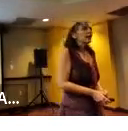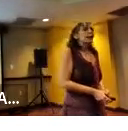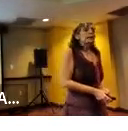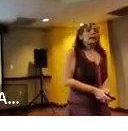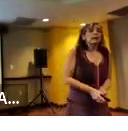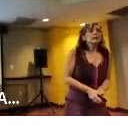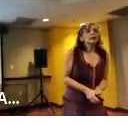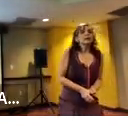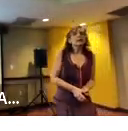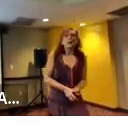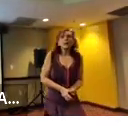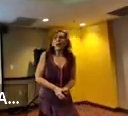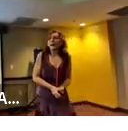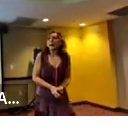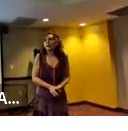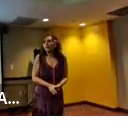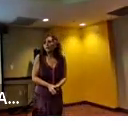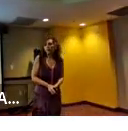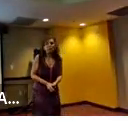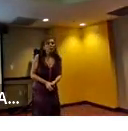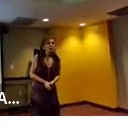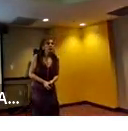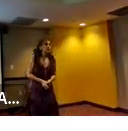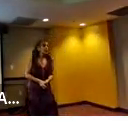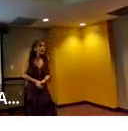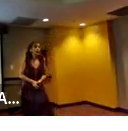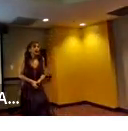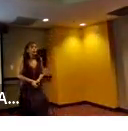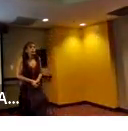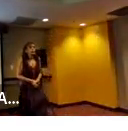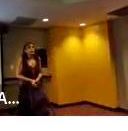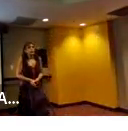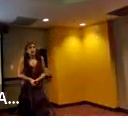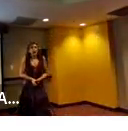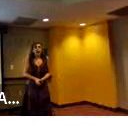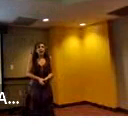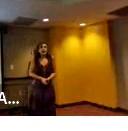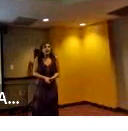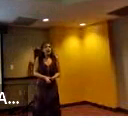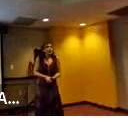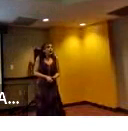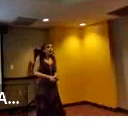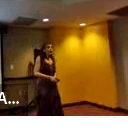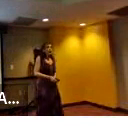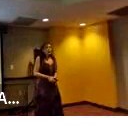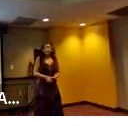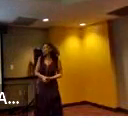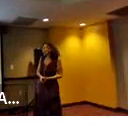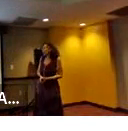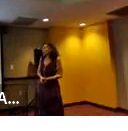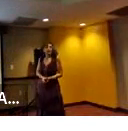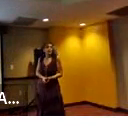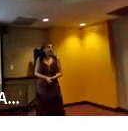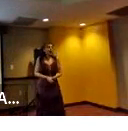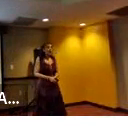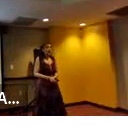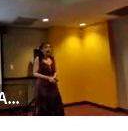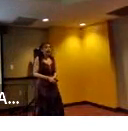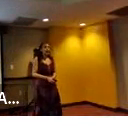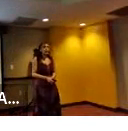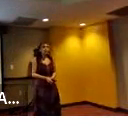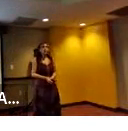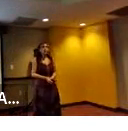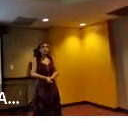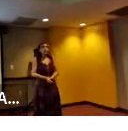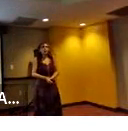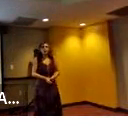W3C. Unfortunately, I just found out he's sick with cancer, and he's got a GoFundMe going on, and